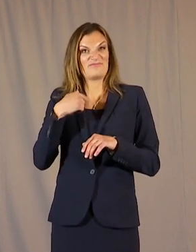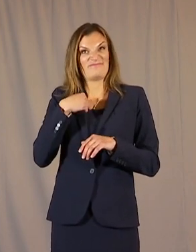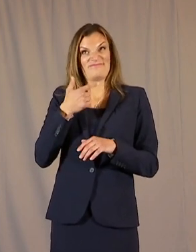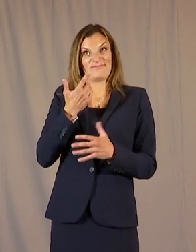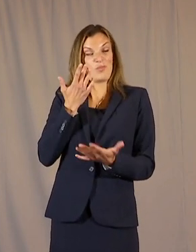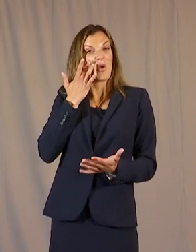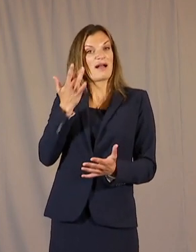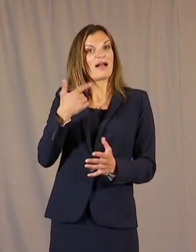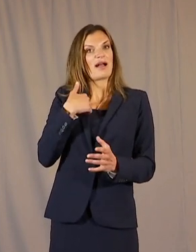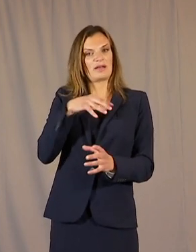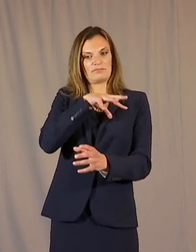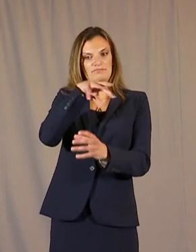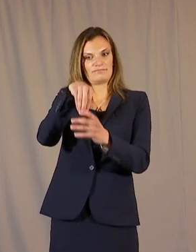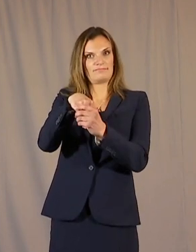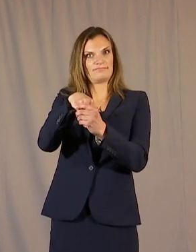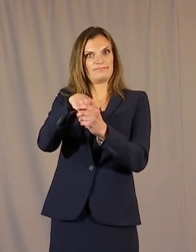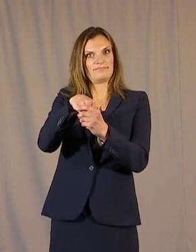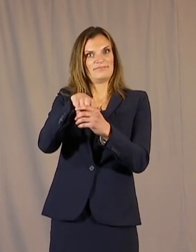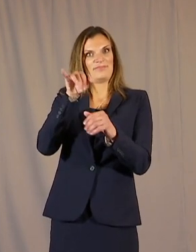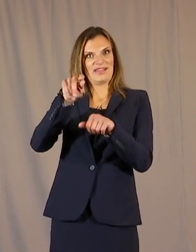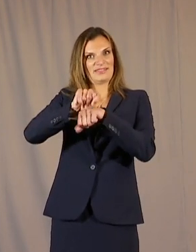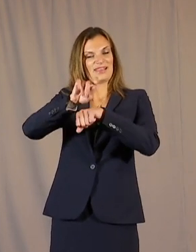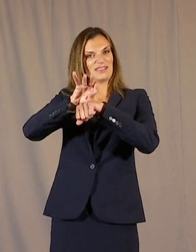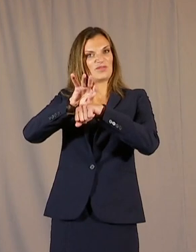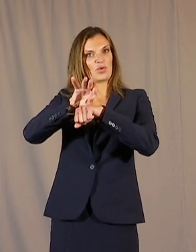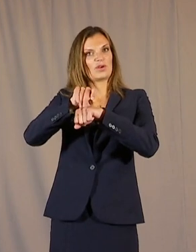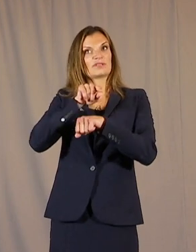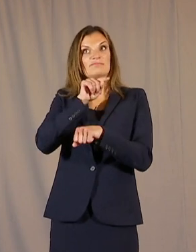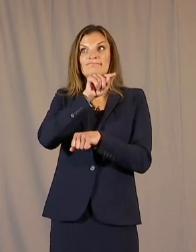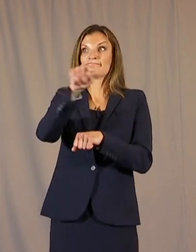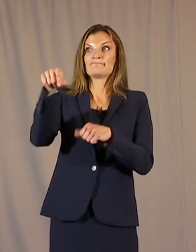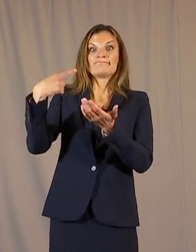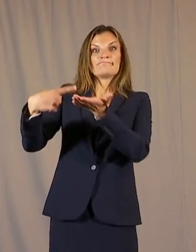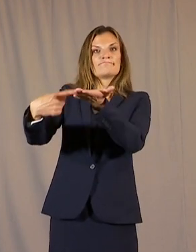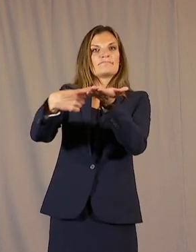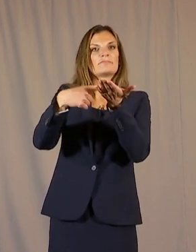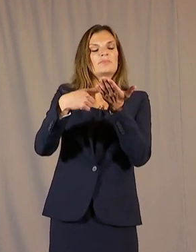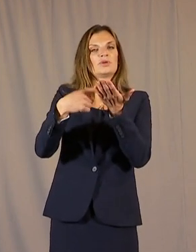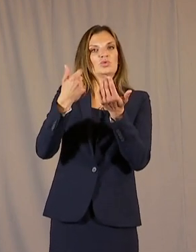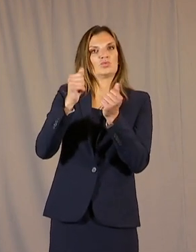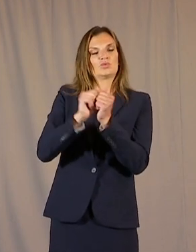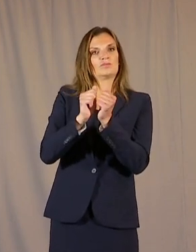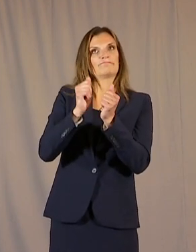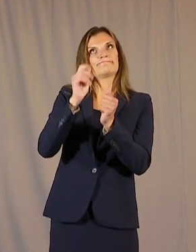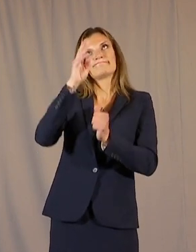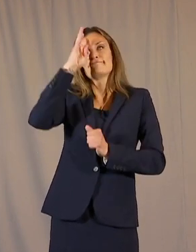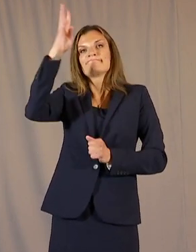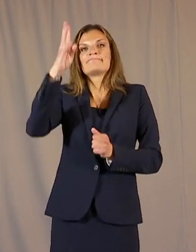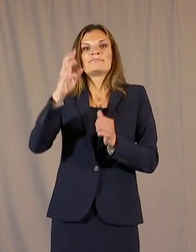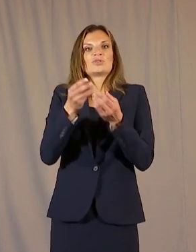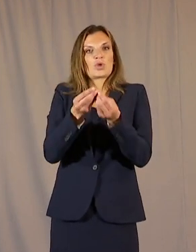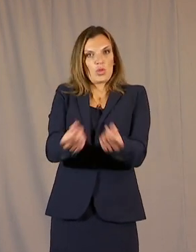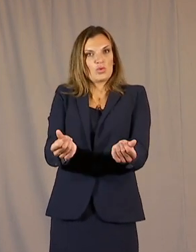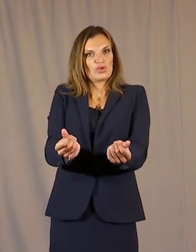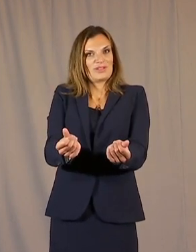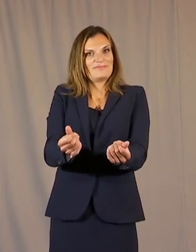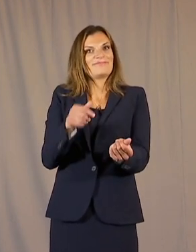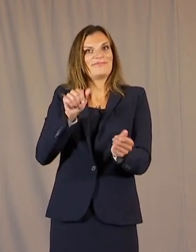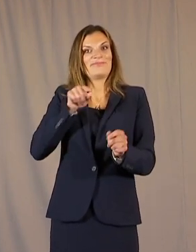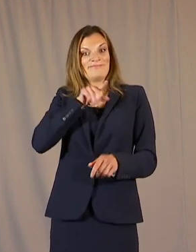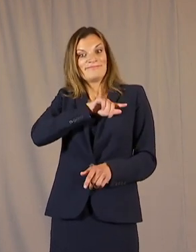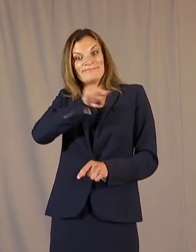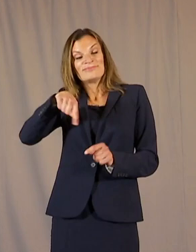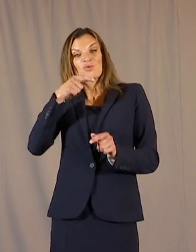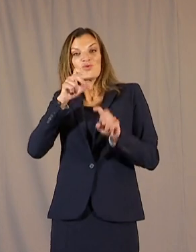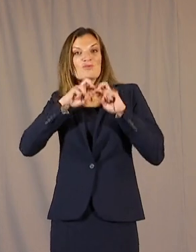with solution builders, with people who had the spirit of cooperation first, and